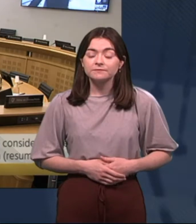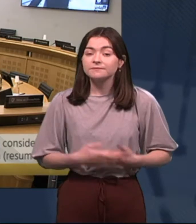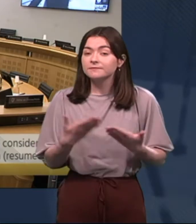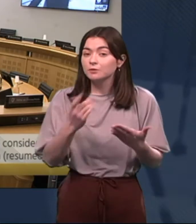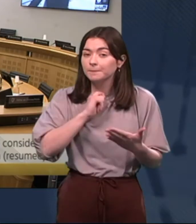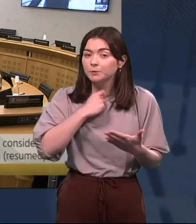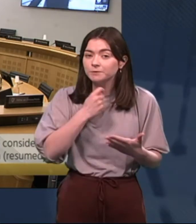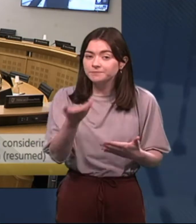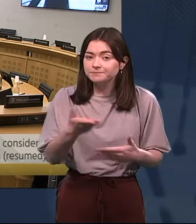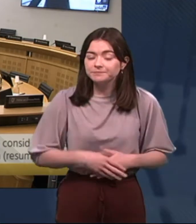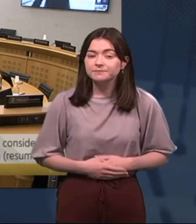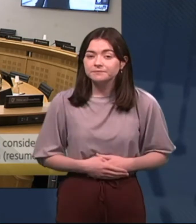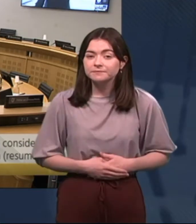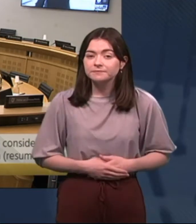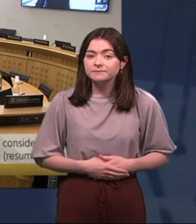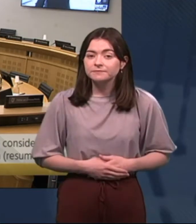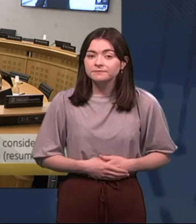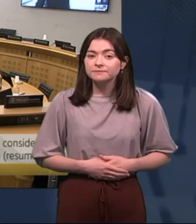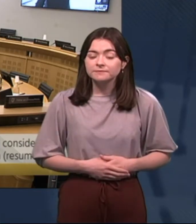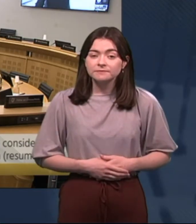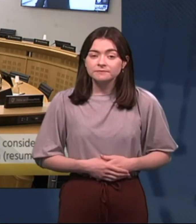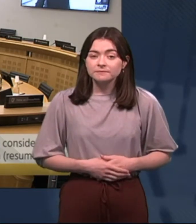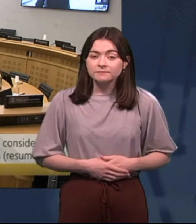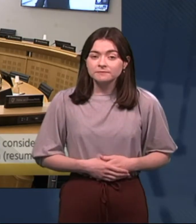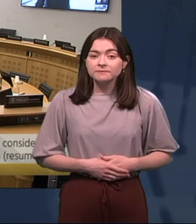You're on mute, Holly.